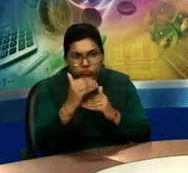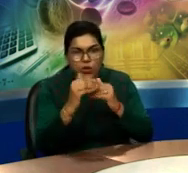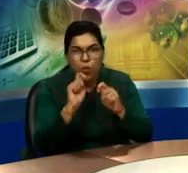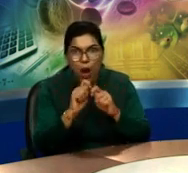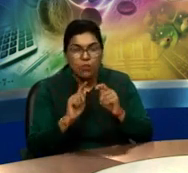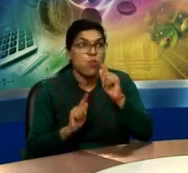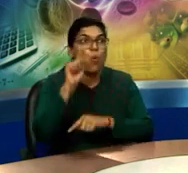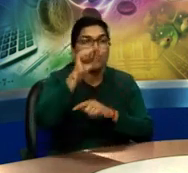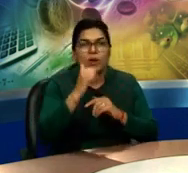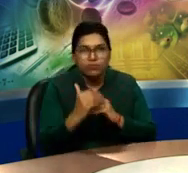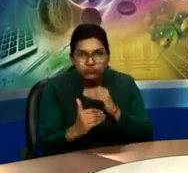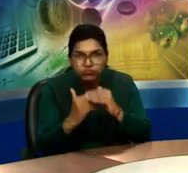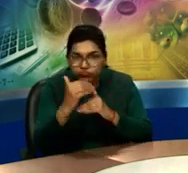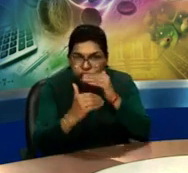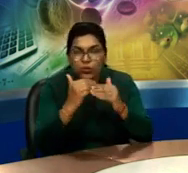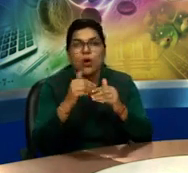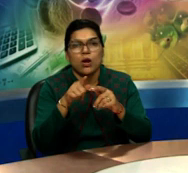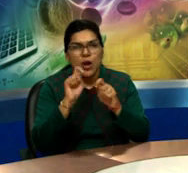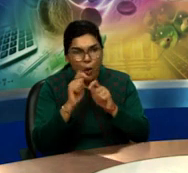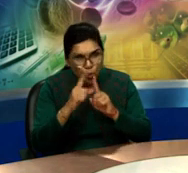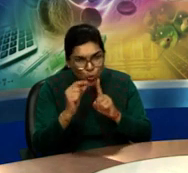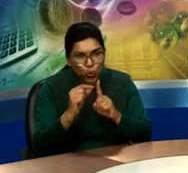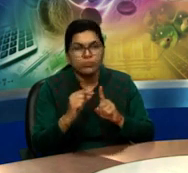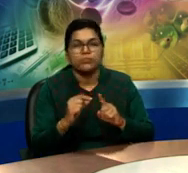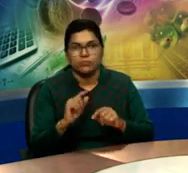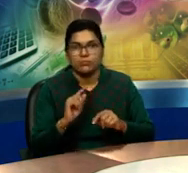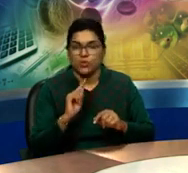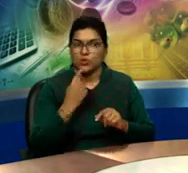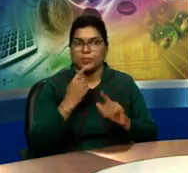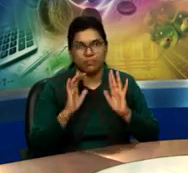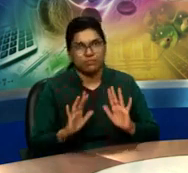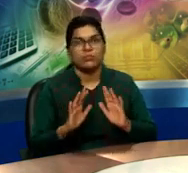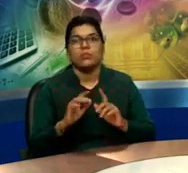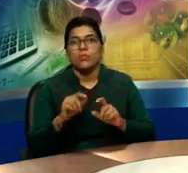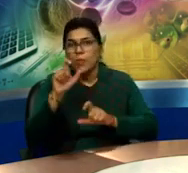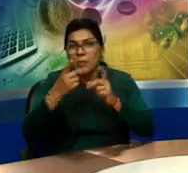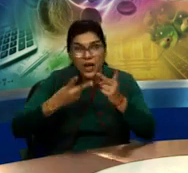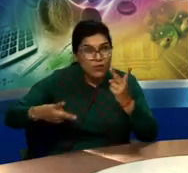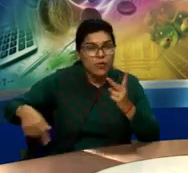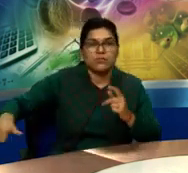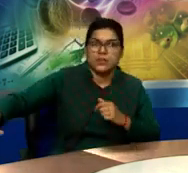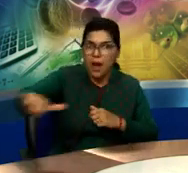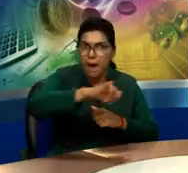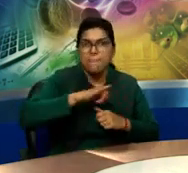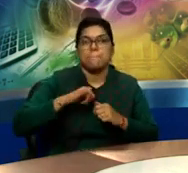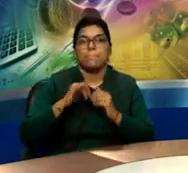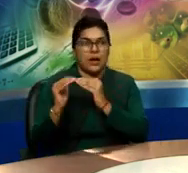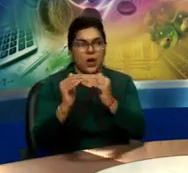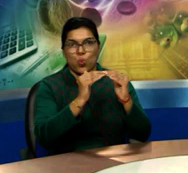all the rules, policies, and procedures of your work strictly and uniformly. Because that